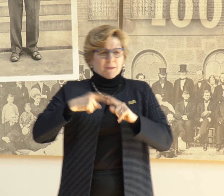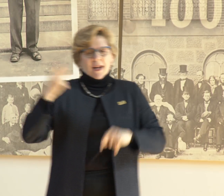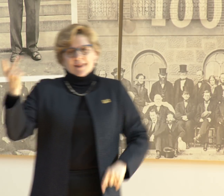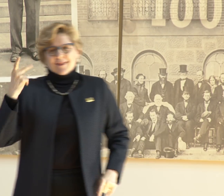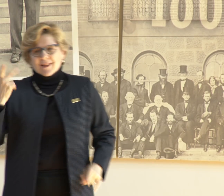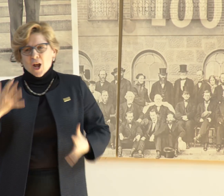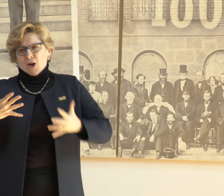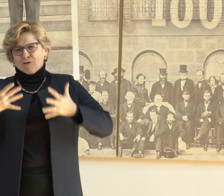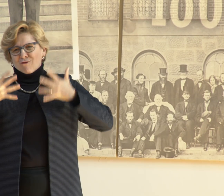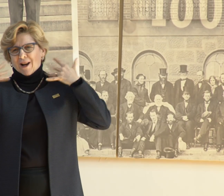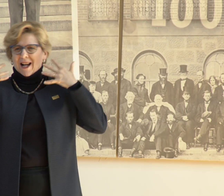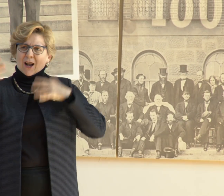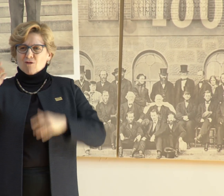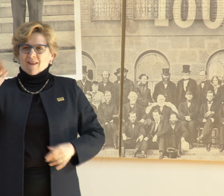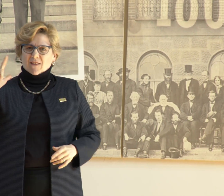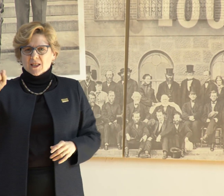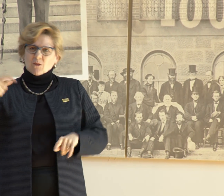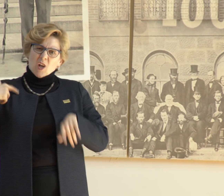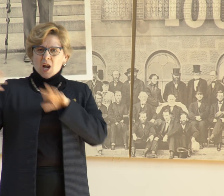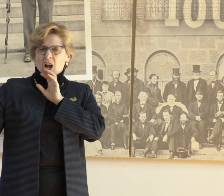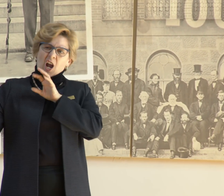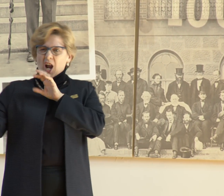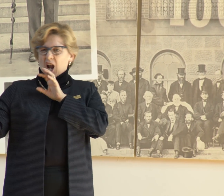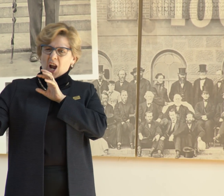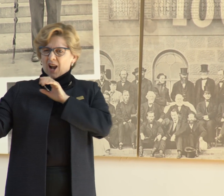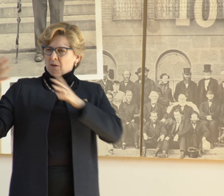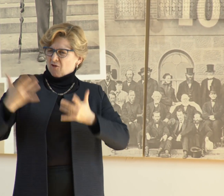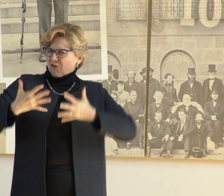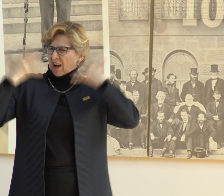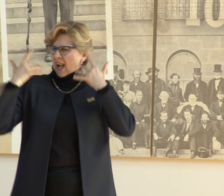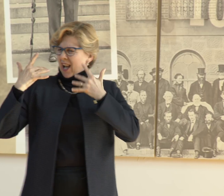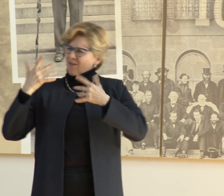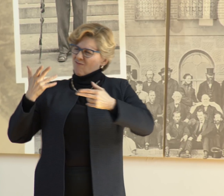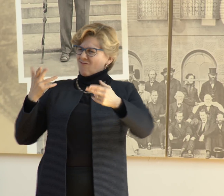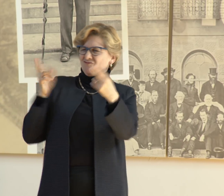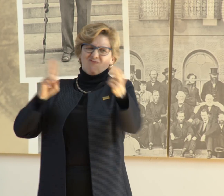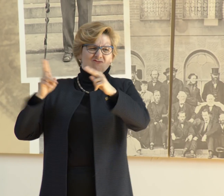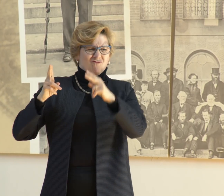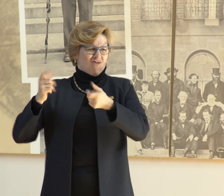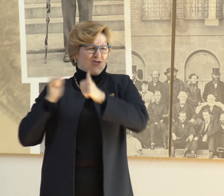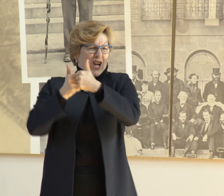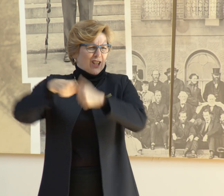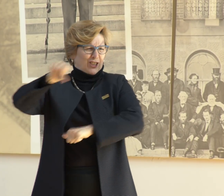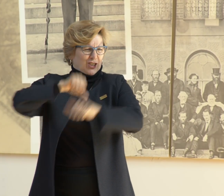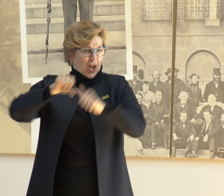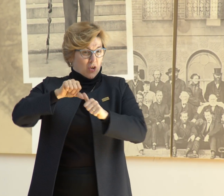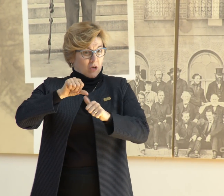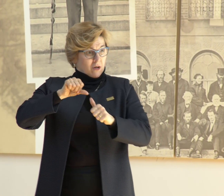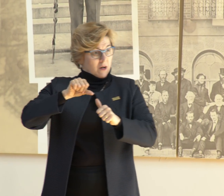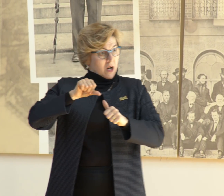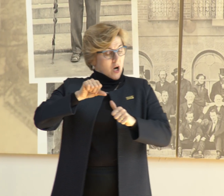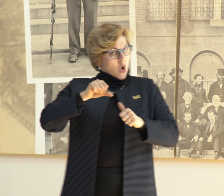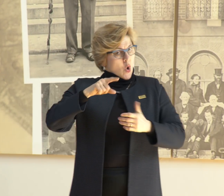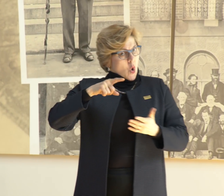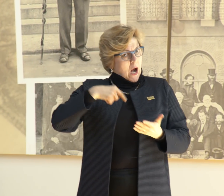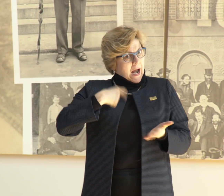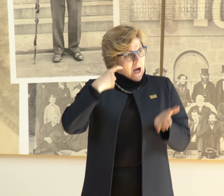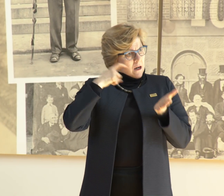Many of you, especially alumni, have shared stories about my mother and Bernard Bragg's friendly rivalry. They